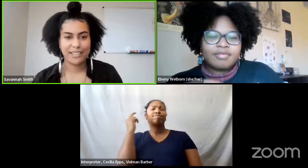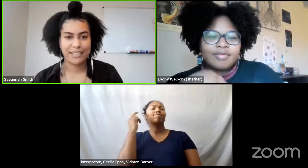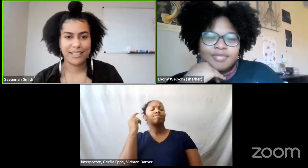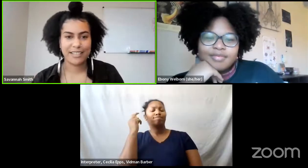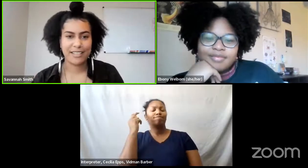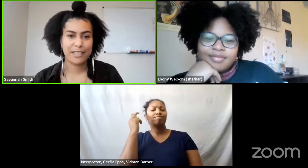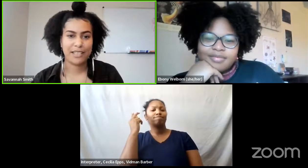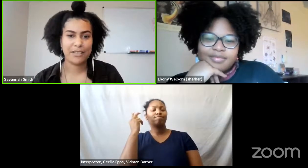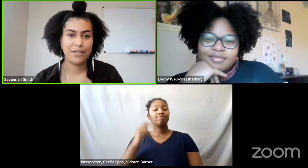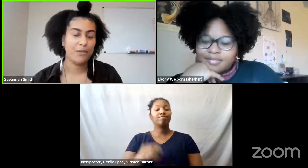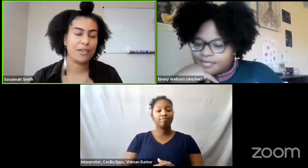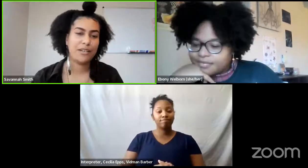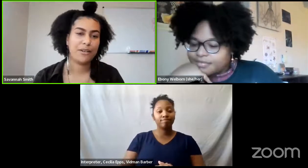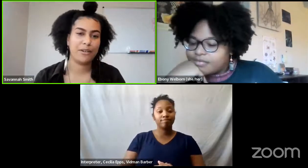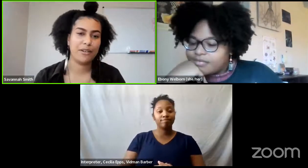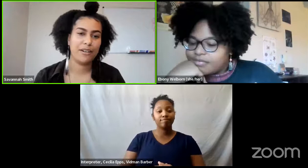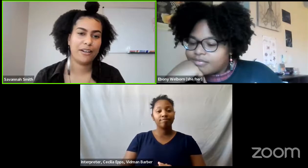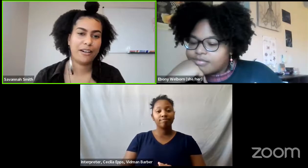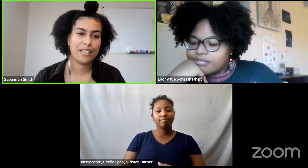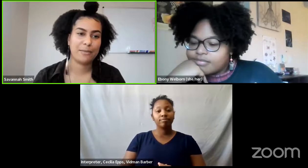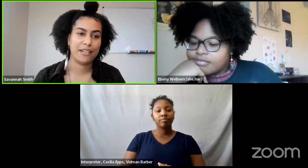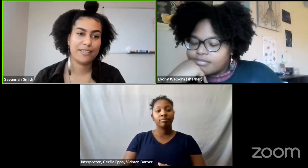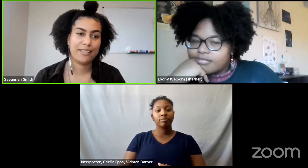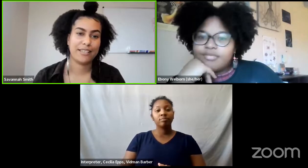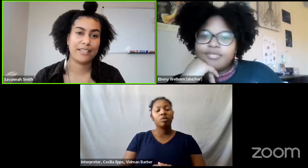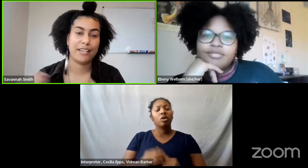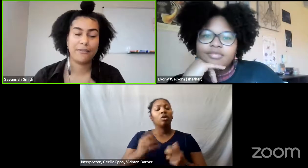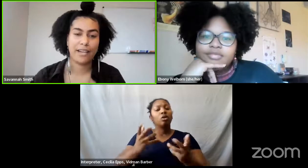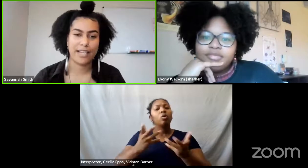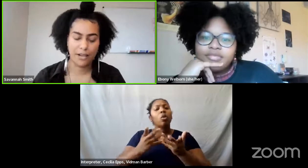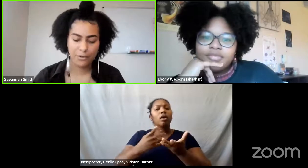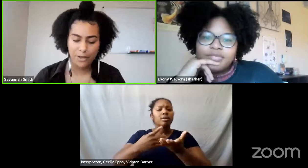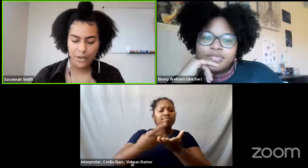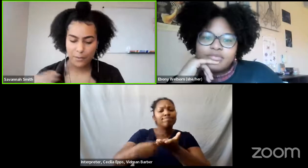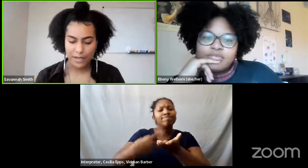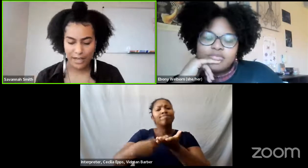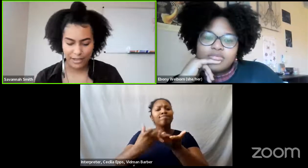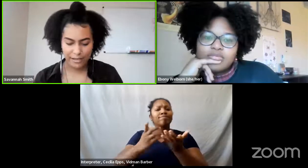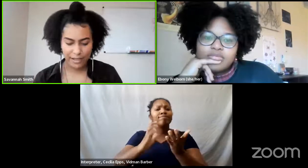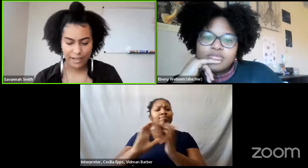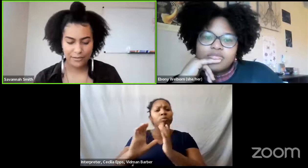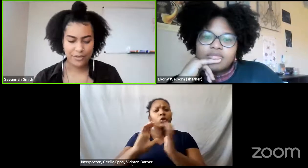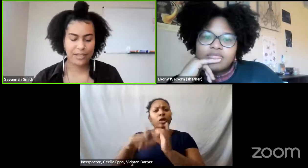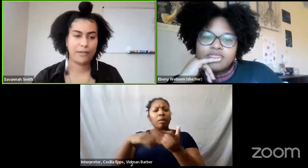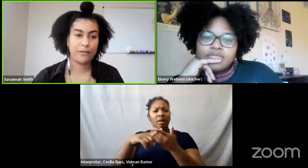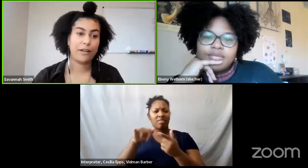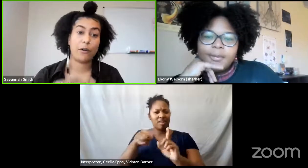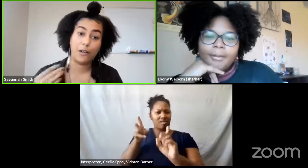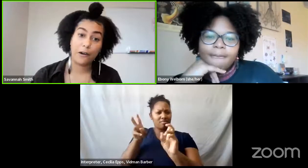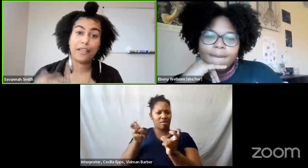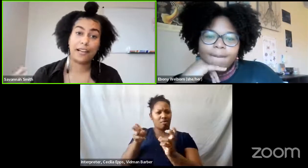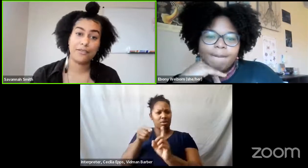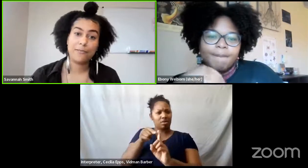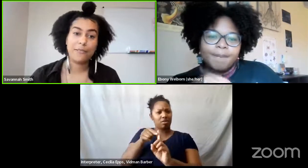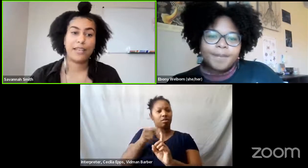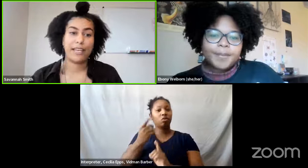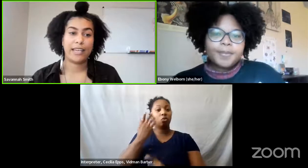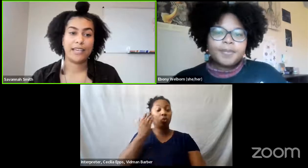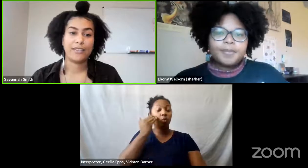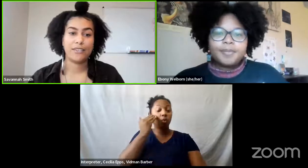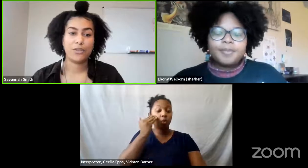wanted to dive into this is because we know our experiences affect how we navigate lives or our